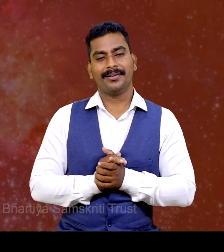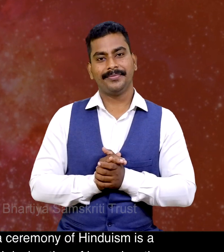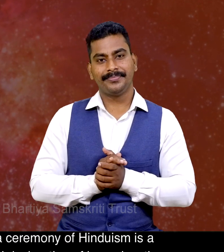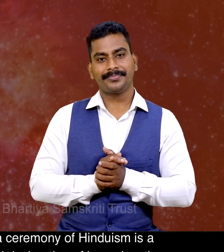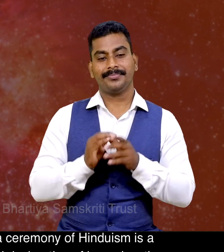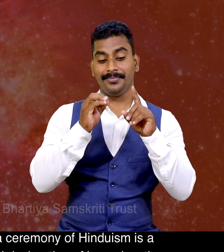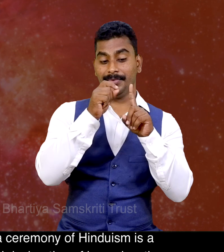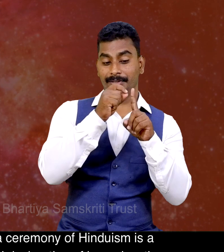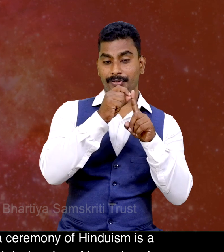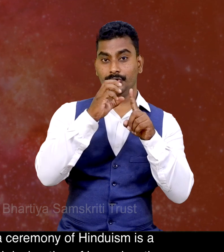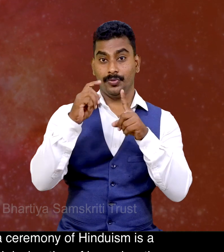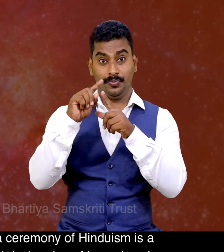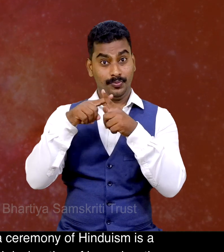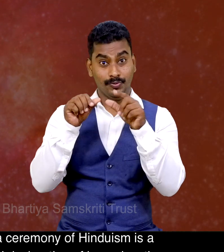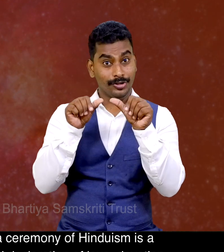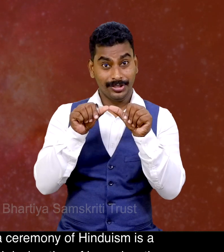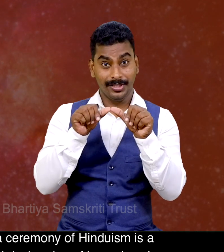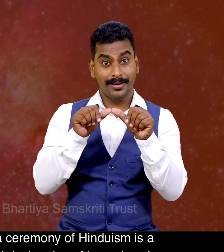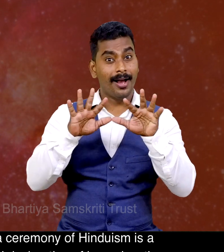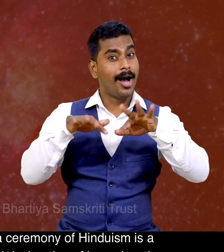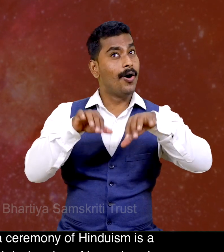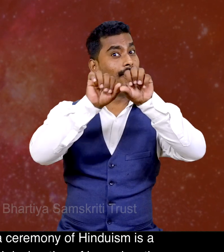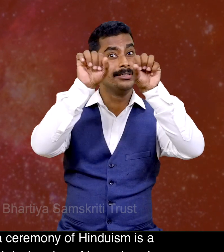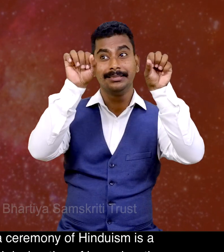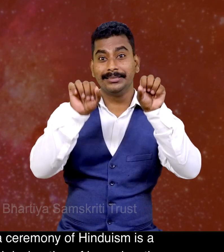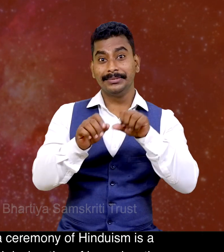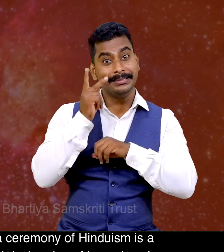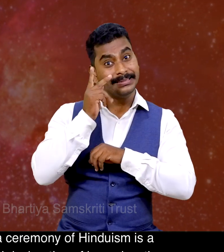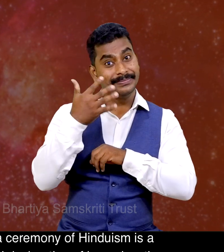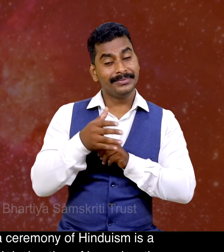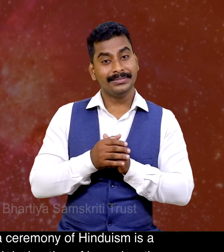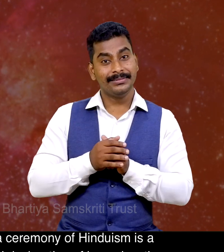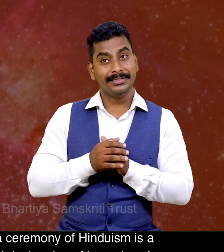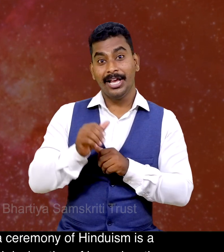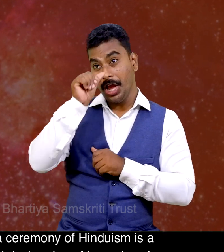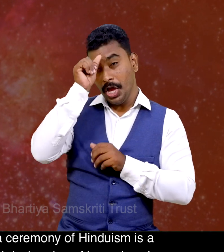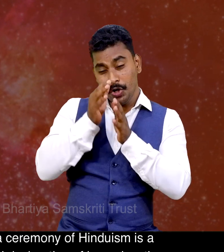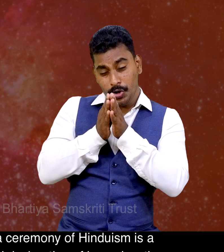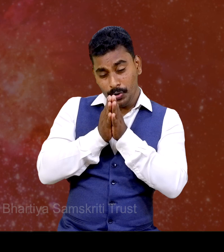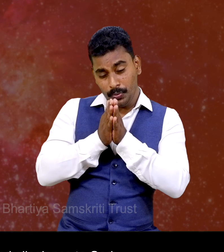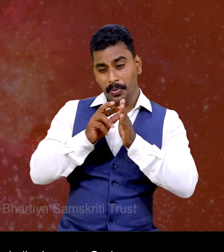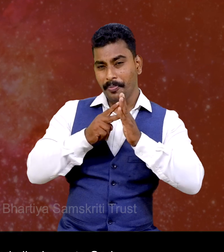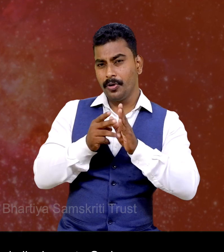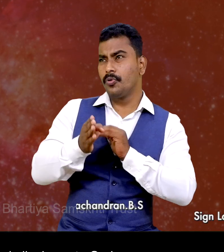The puja ceremony of Hinduism is a ceremonial declaration of love, devotion, and allegiance to